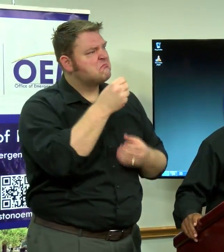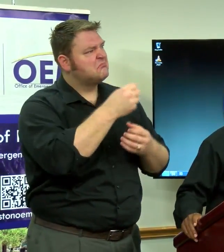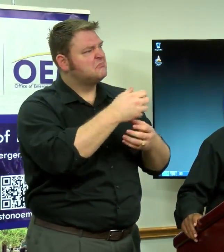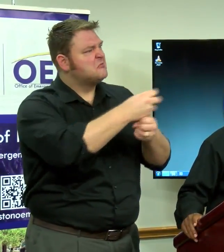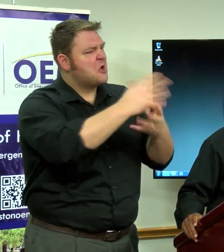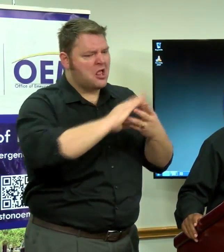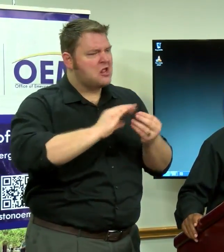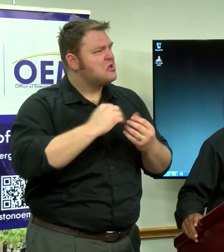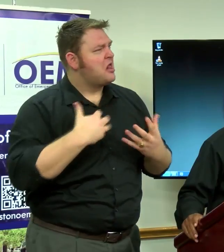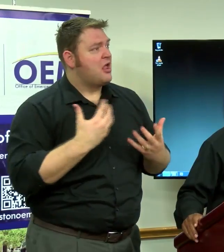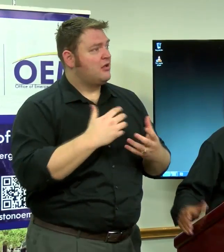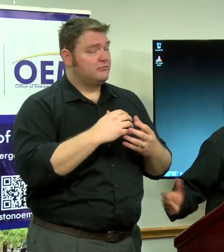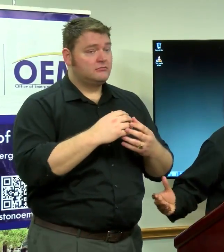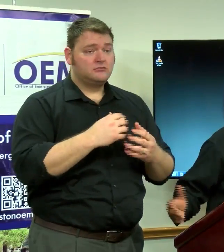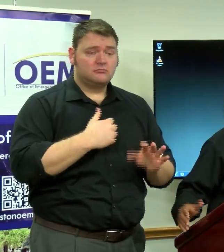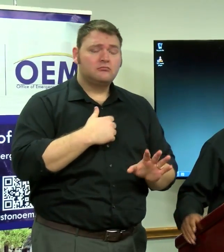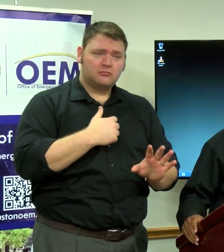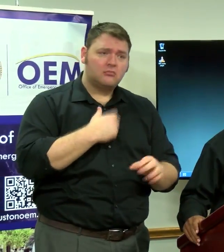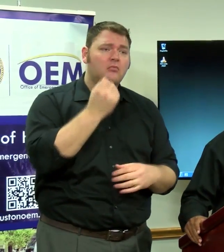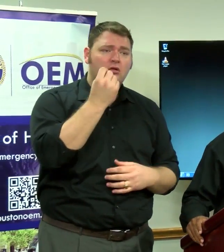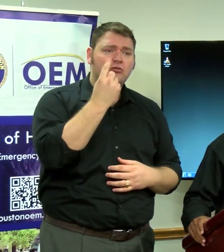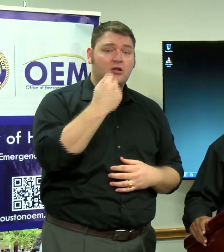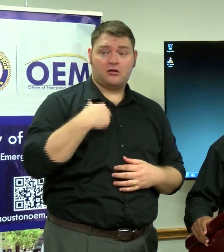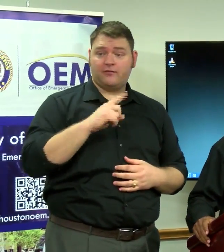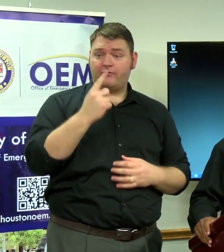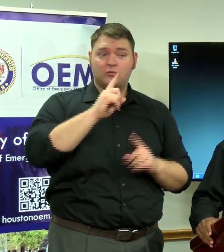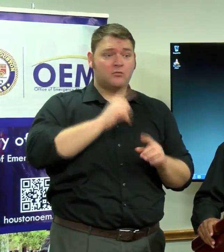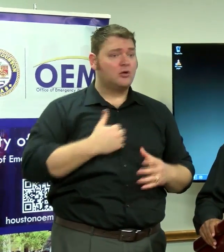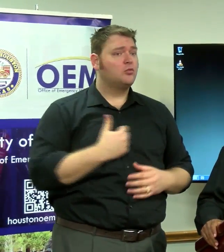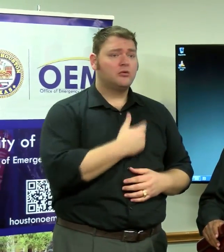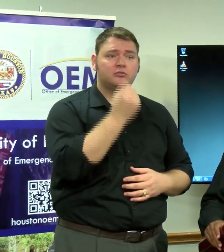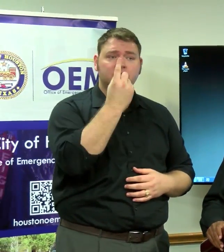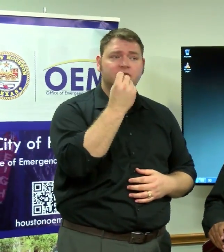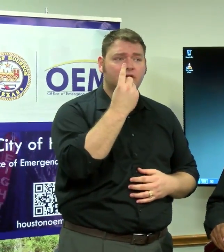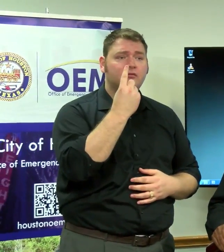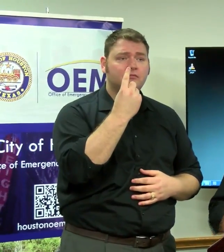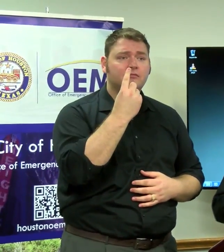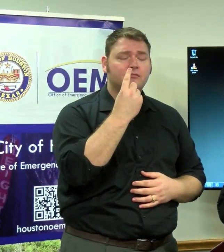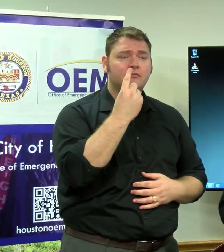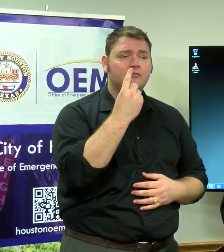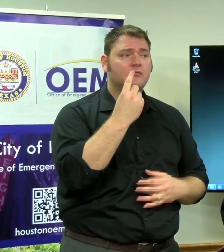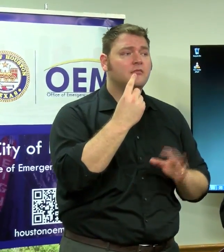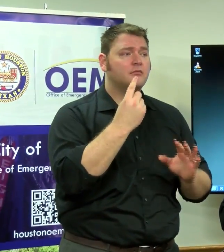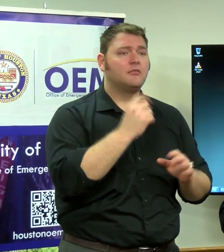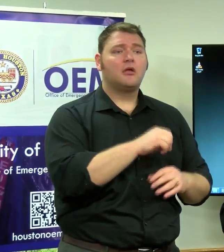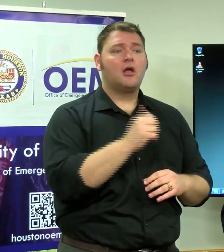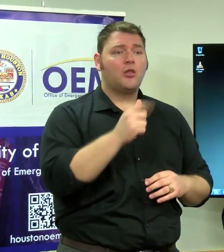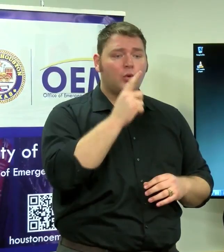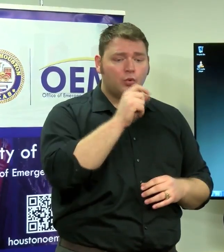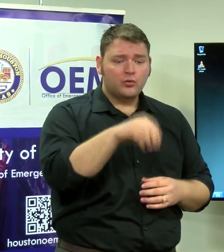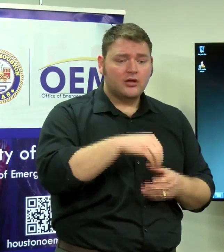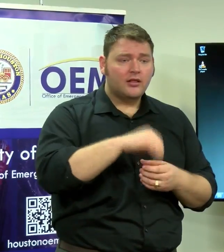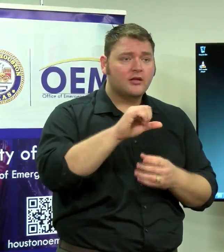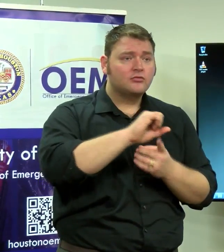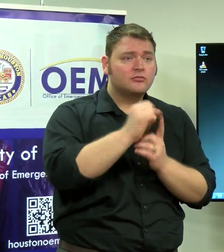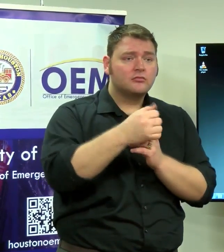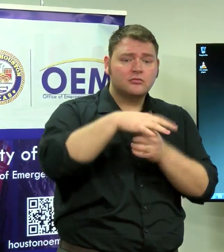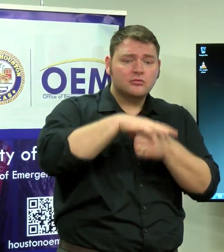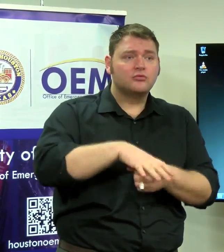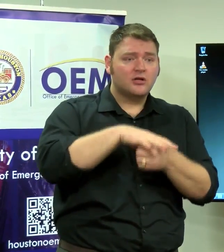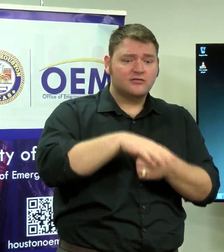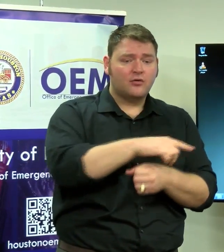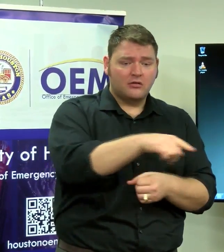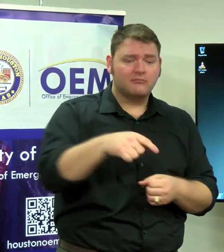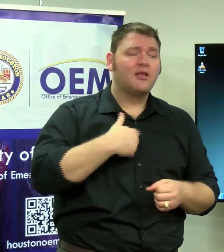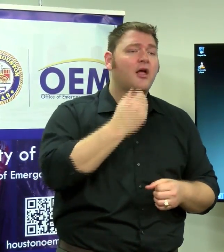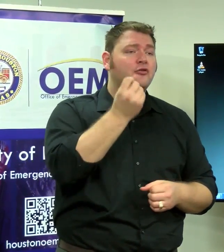I understand that. First responders, we understand that. Okay? They're the ones that's in that stressful situation. But